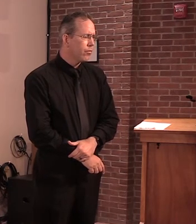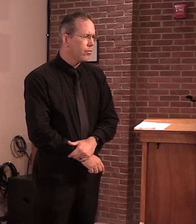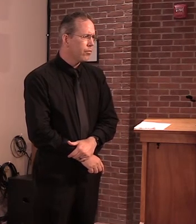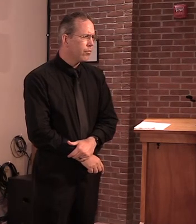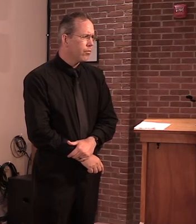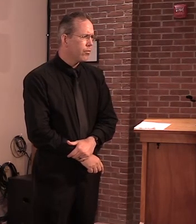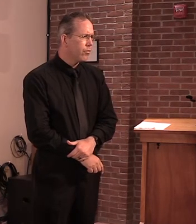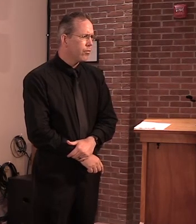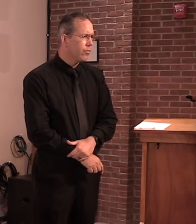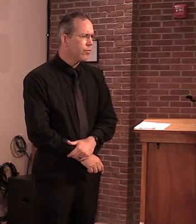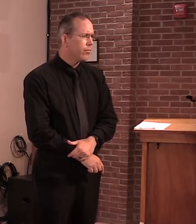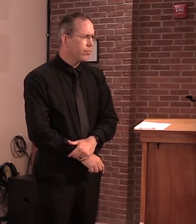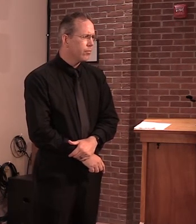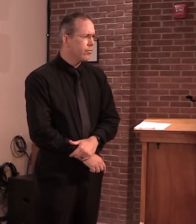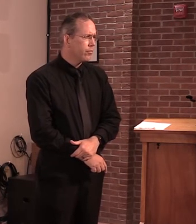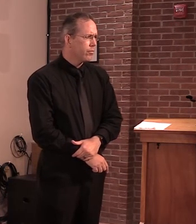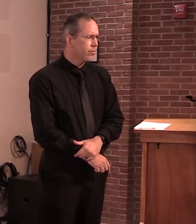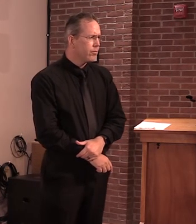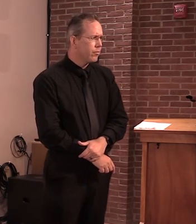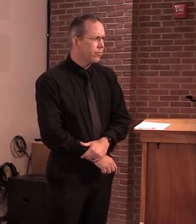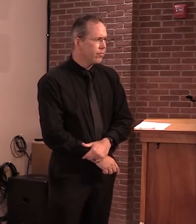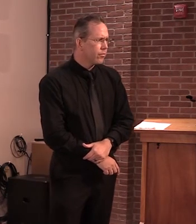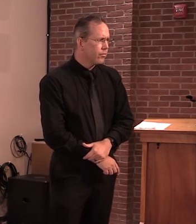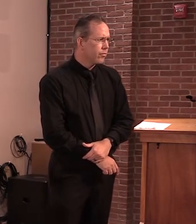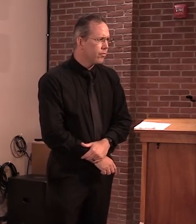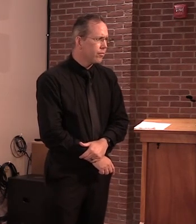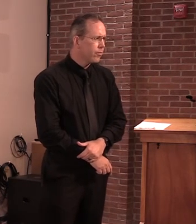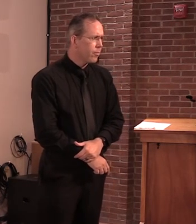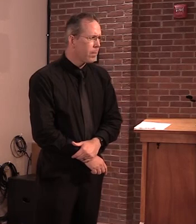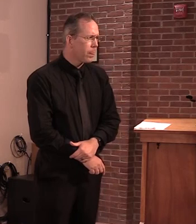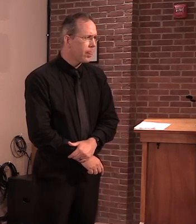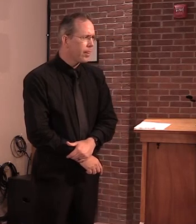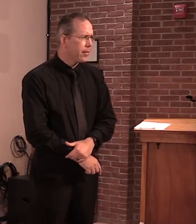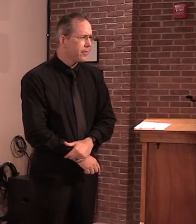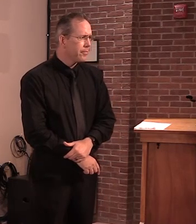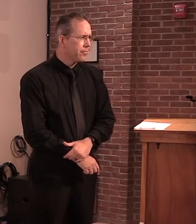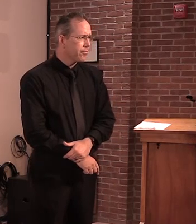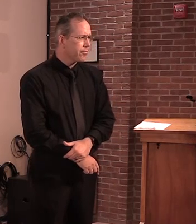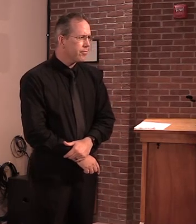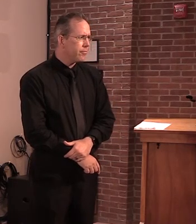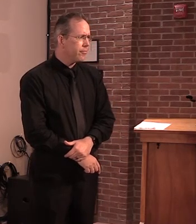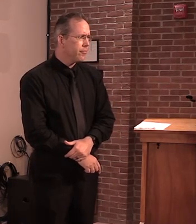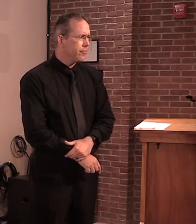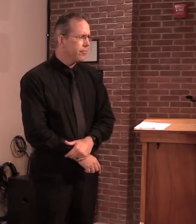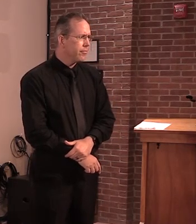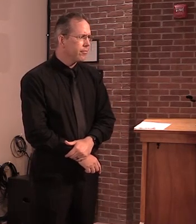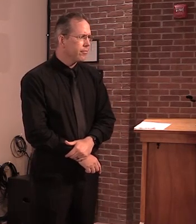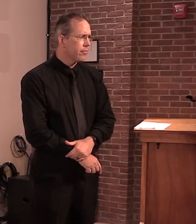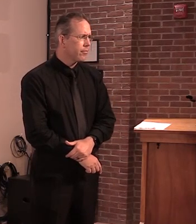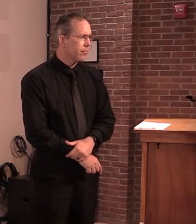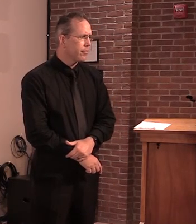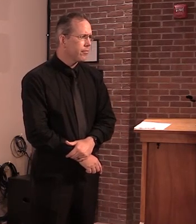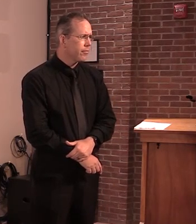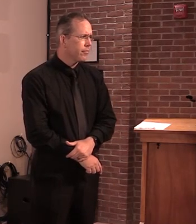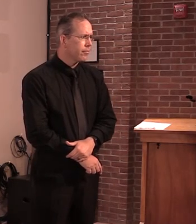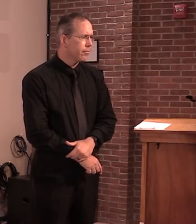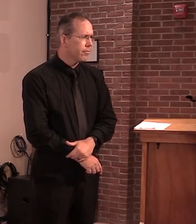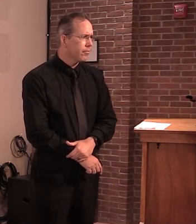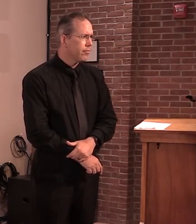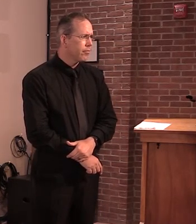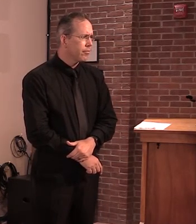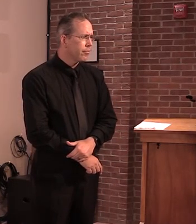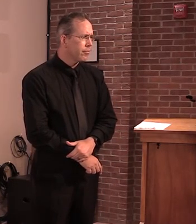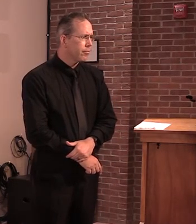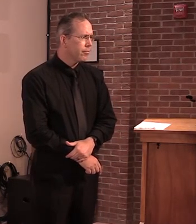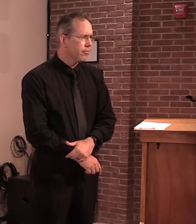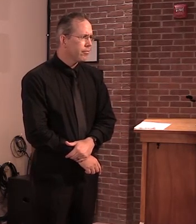well, if there's not going to be remote learning in my district necessarily, I'm going to make sure there's going to be remote learning and I'm going to teach my kid at home this year. Yeah, I